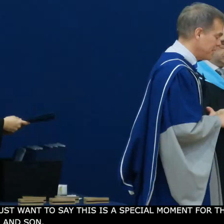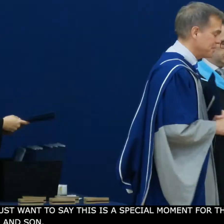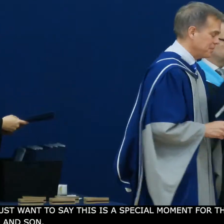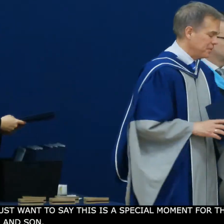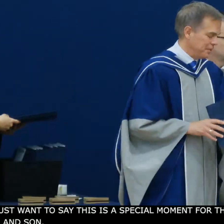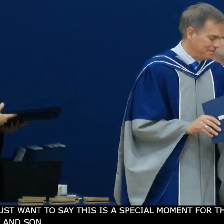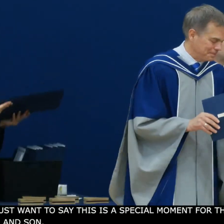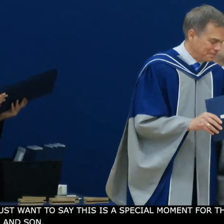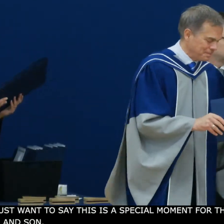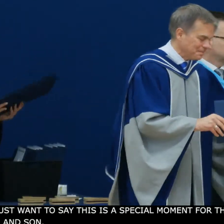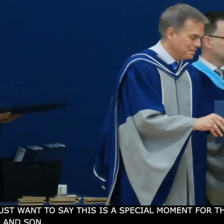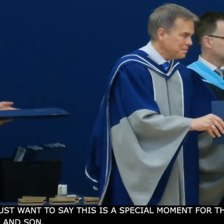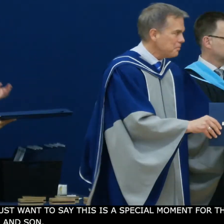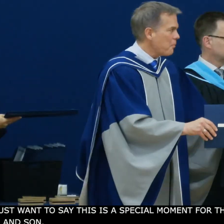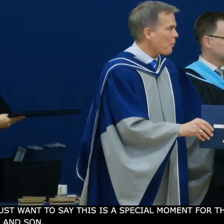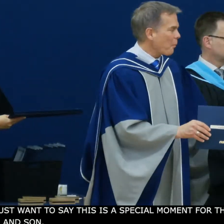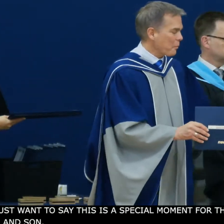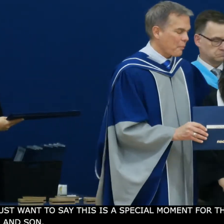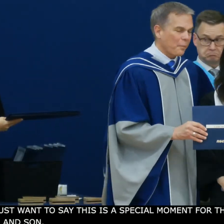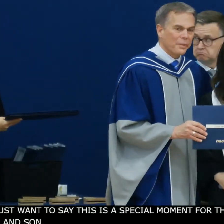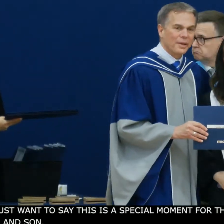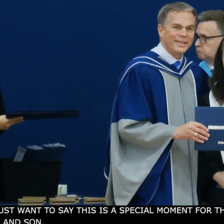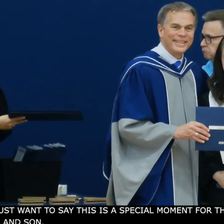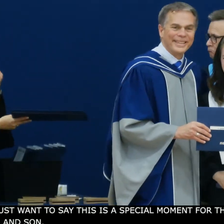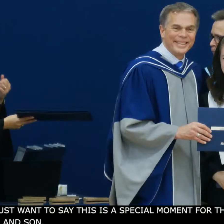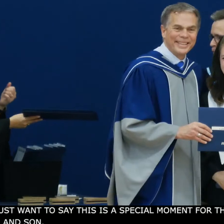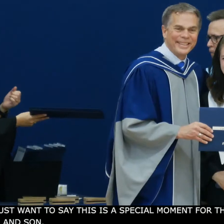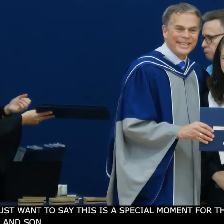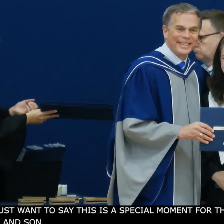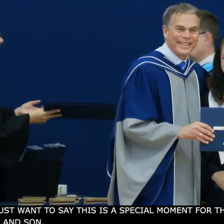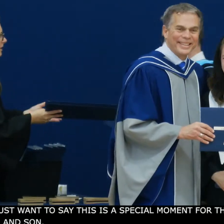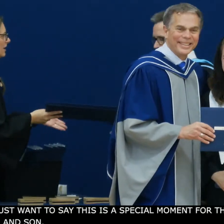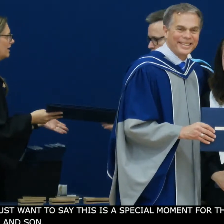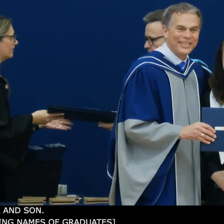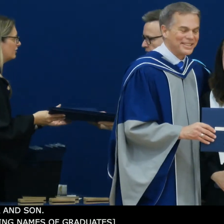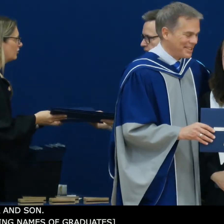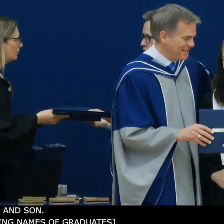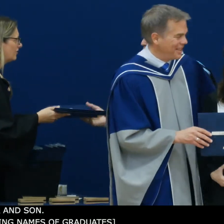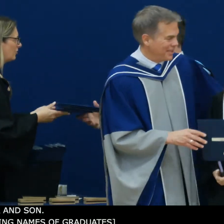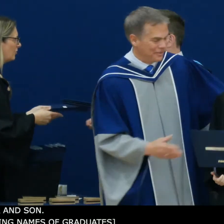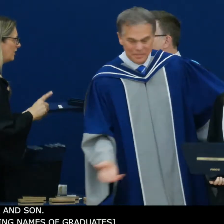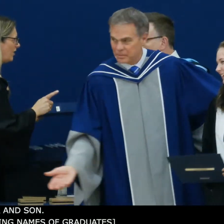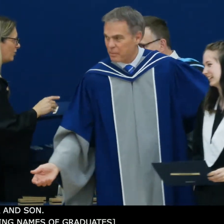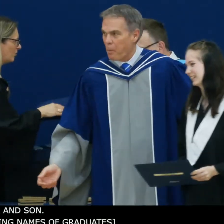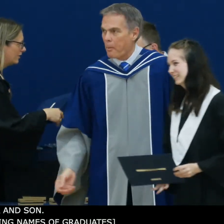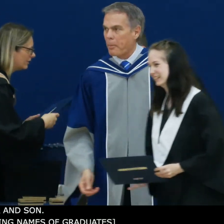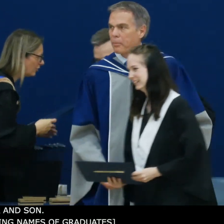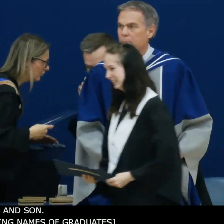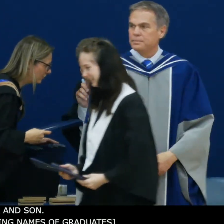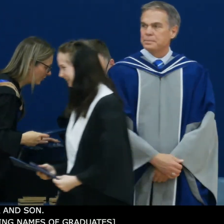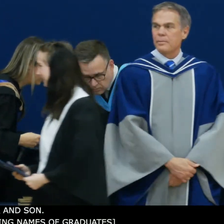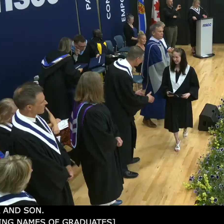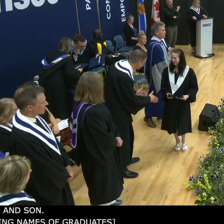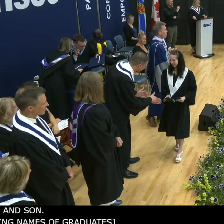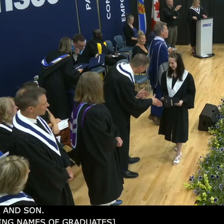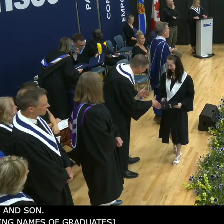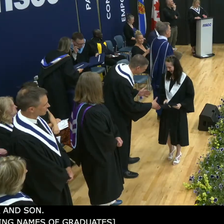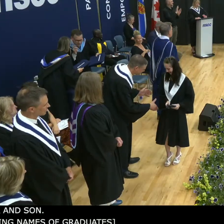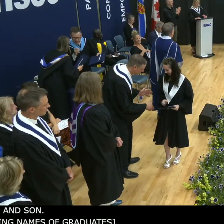For the information of the audience, those students who attained honors standing have this designation noted in their